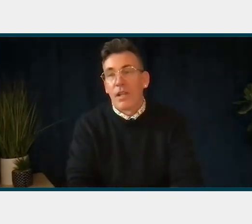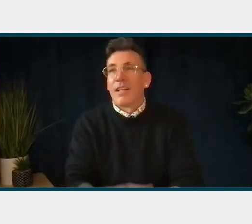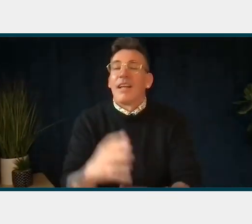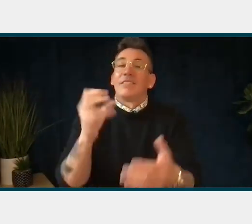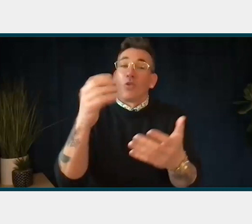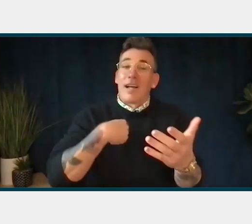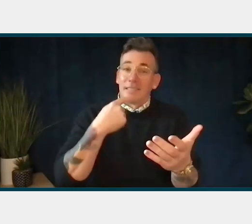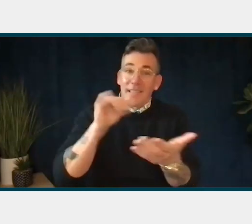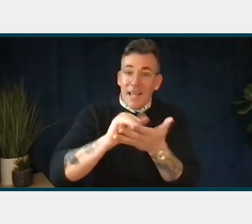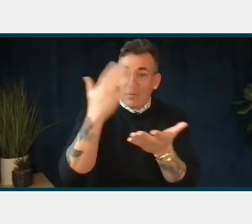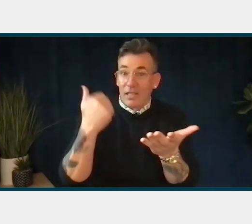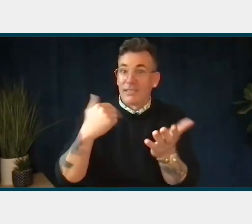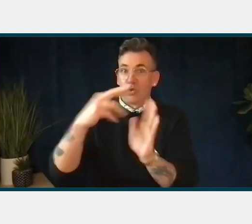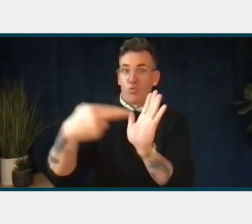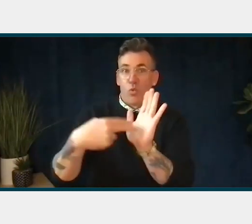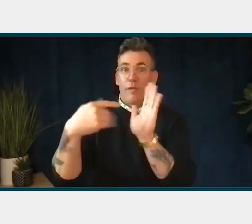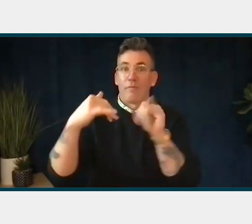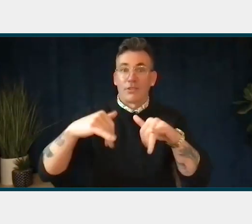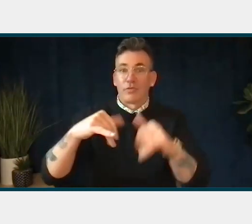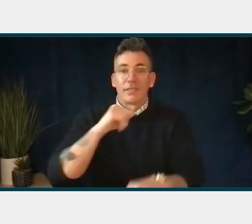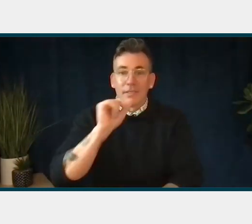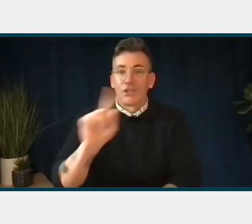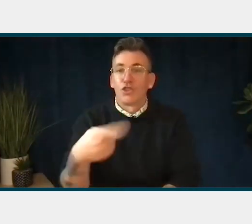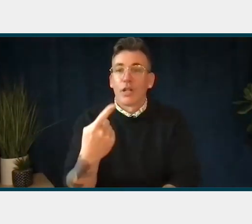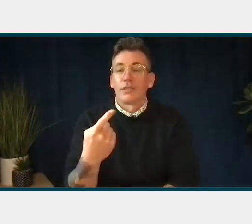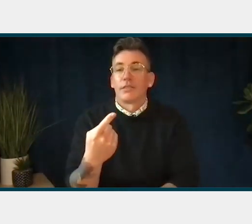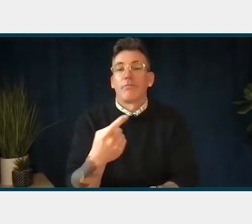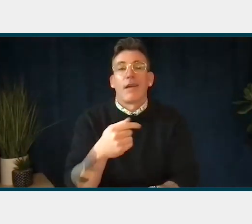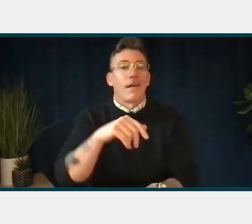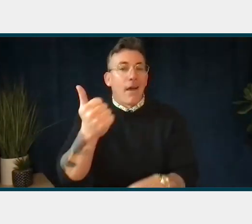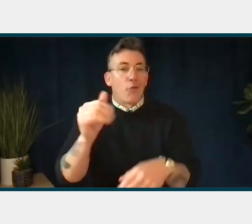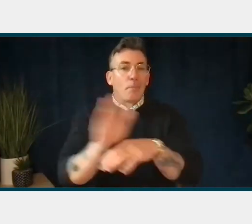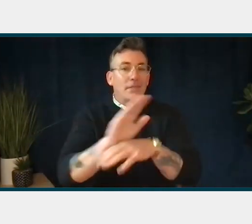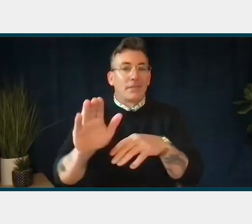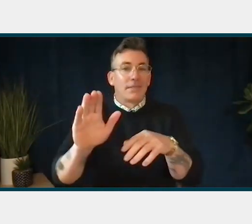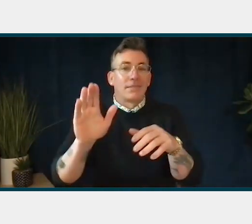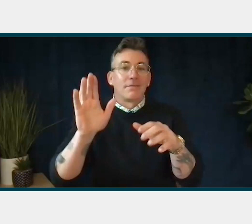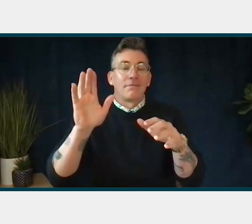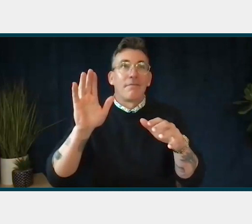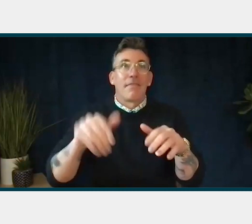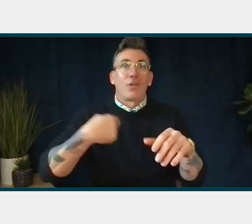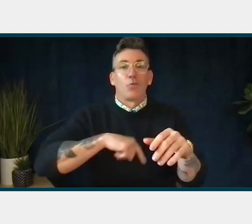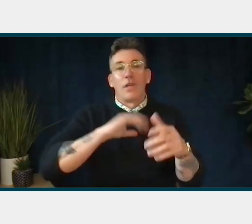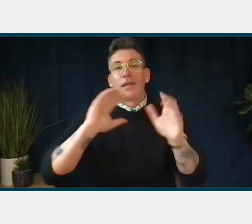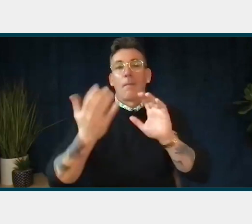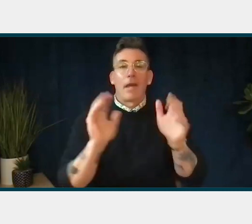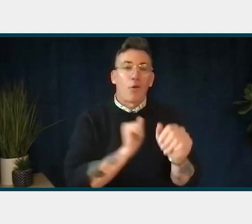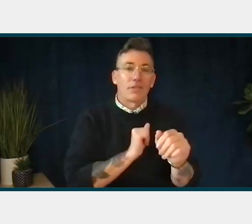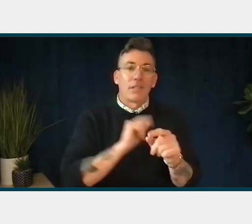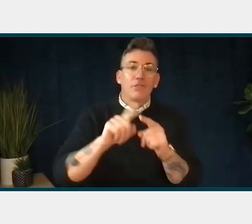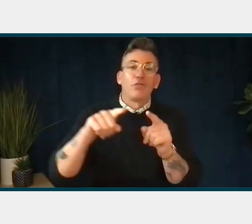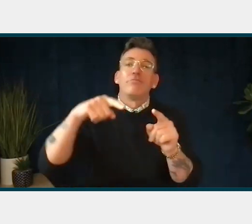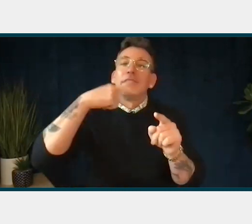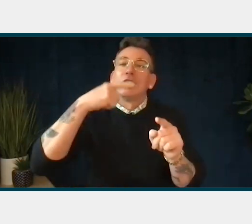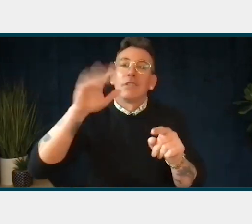this. And so I say that because the role of Mozzeria is not just like any other